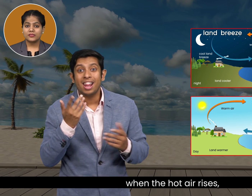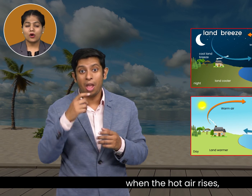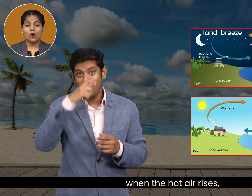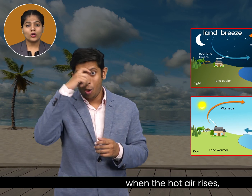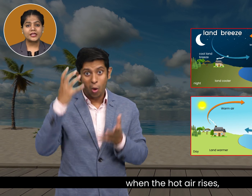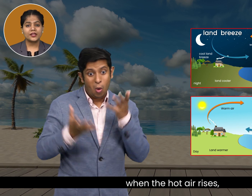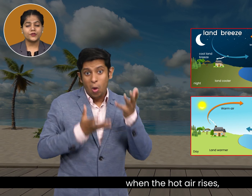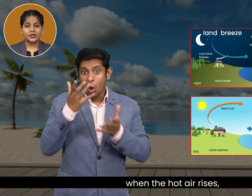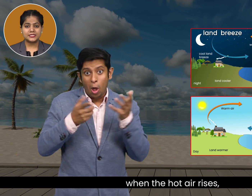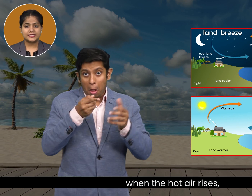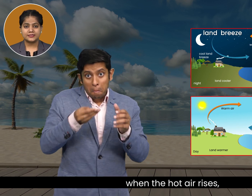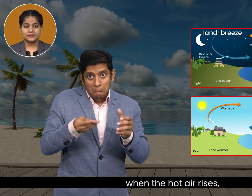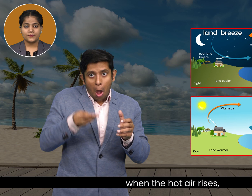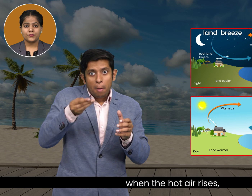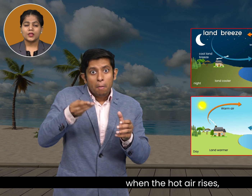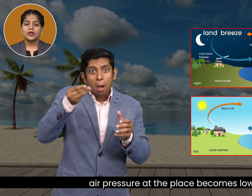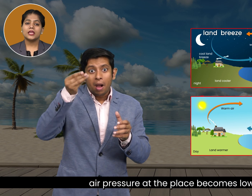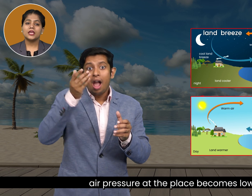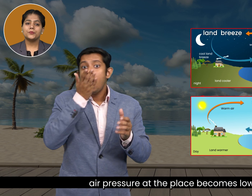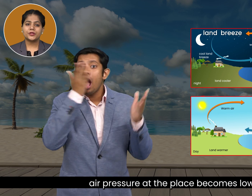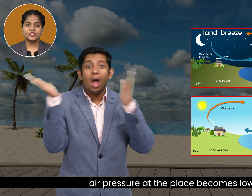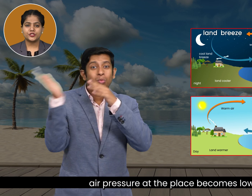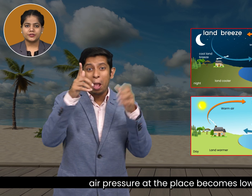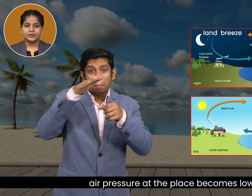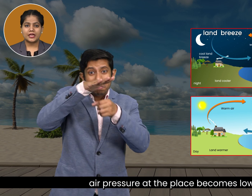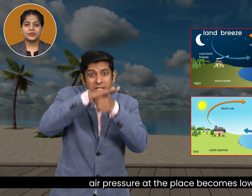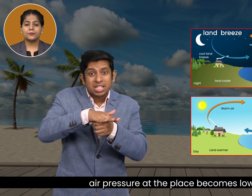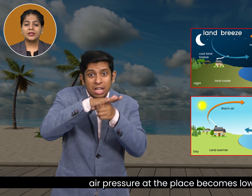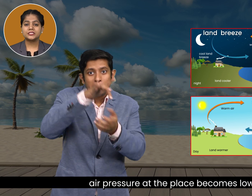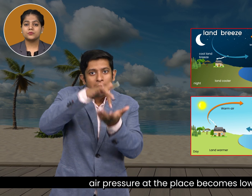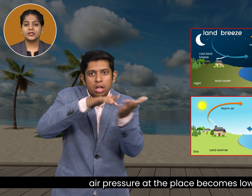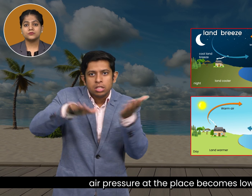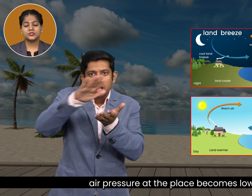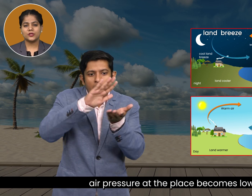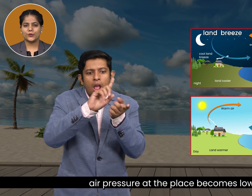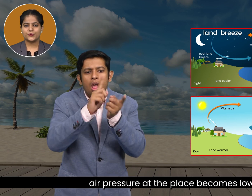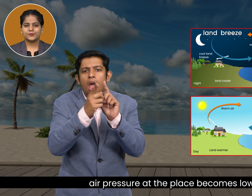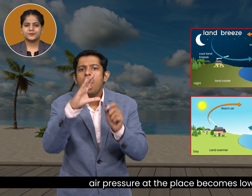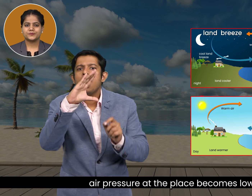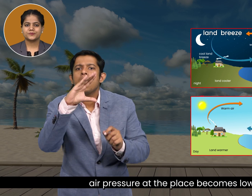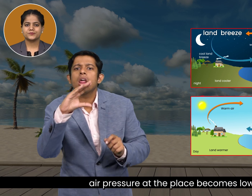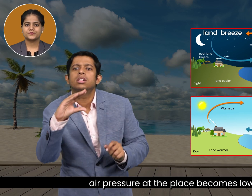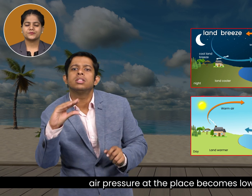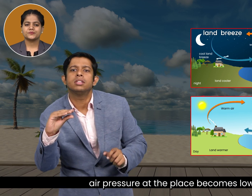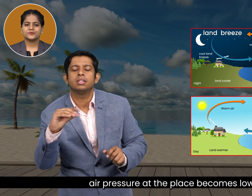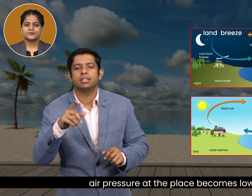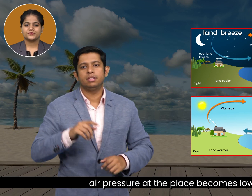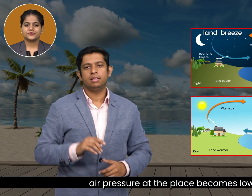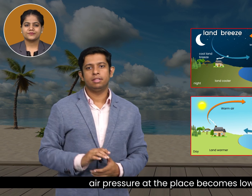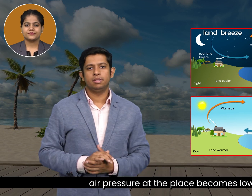When the hot air rises, air pressure at the place becomes low.